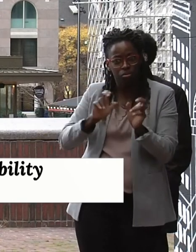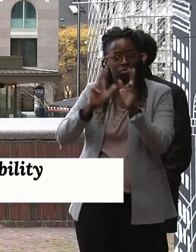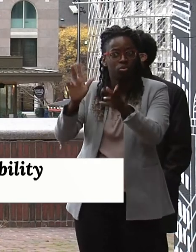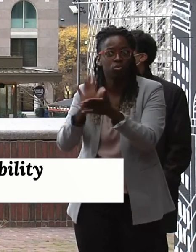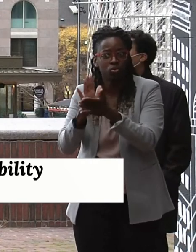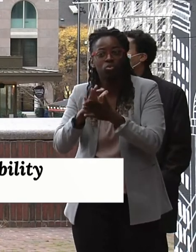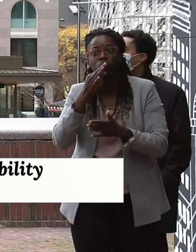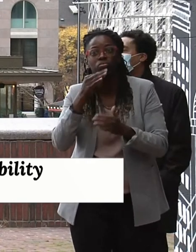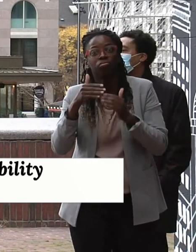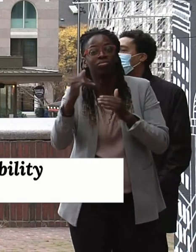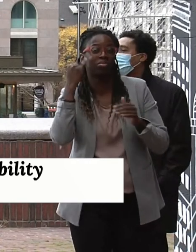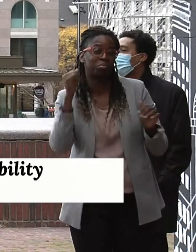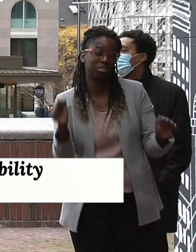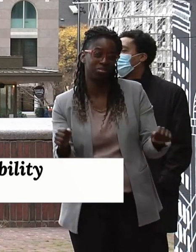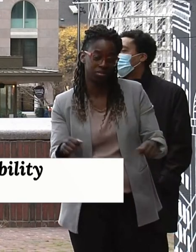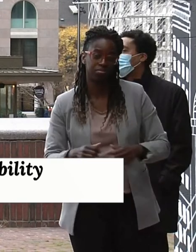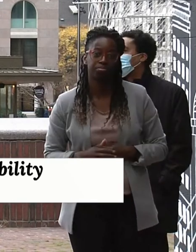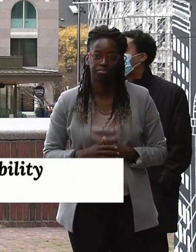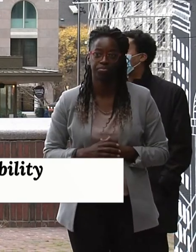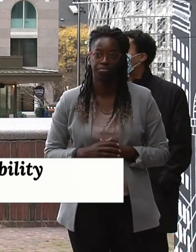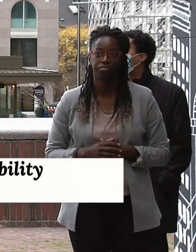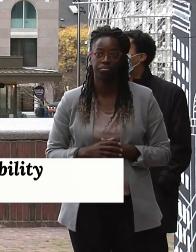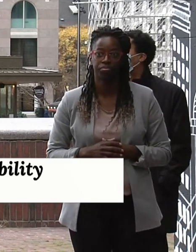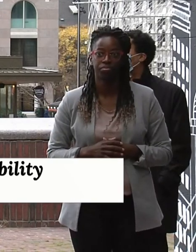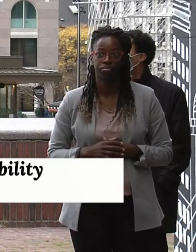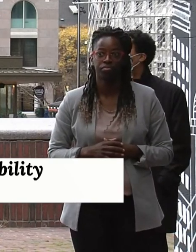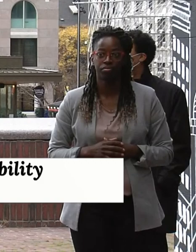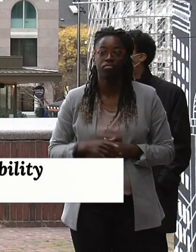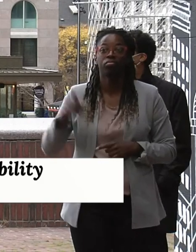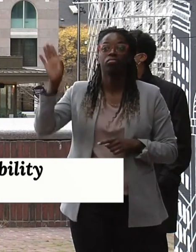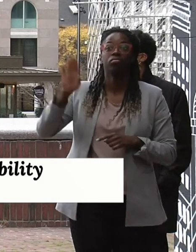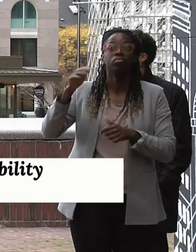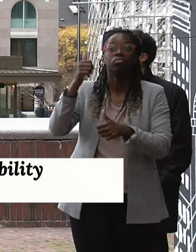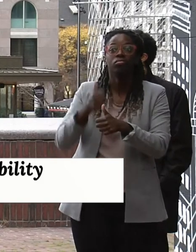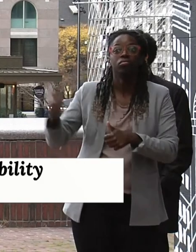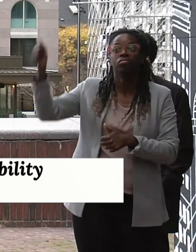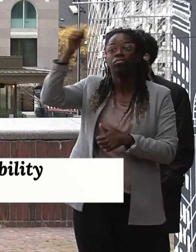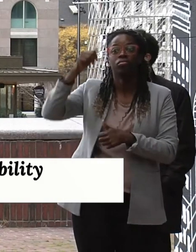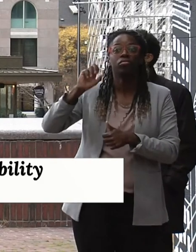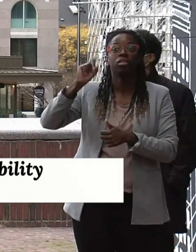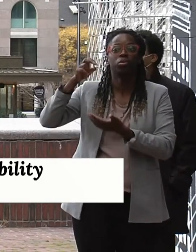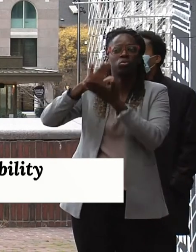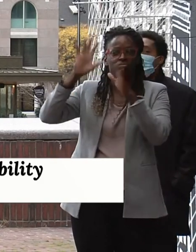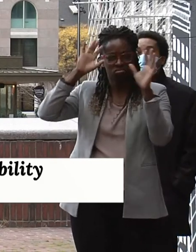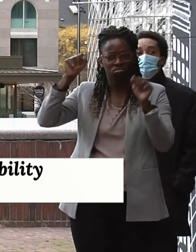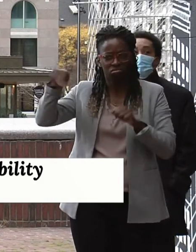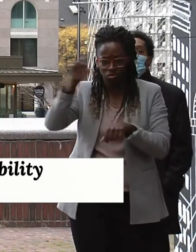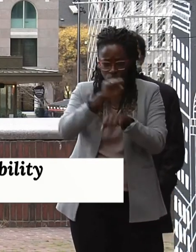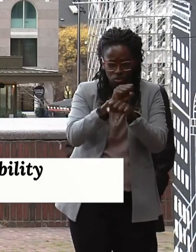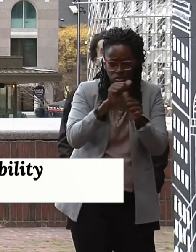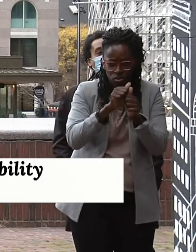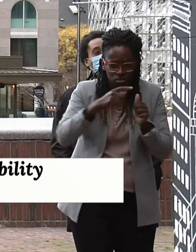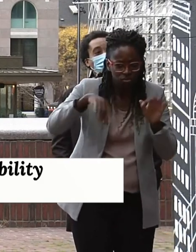Boston Public Schools and the superintendent have been working on this hard. They've been in continual communication with our families and special needs